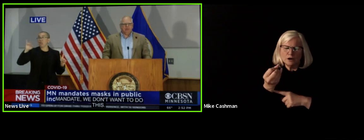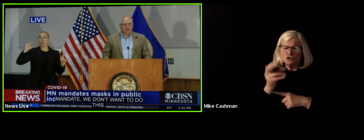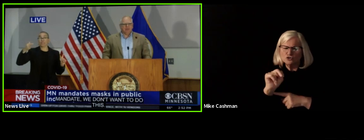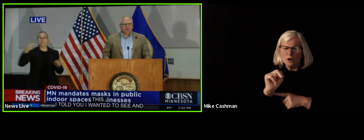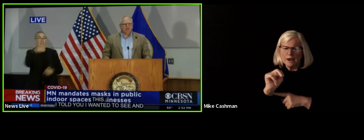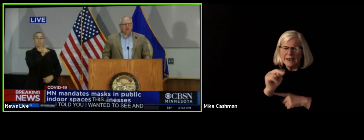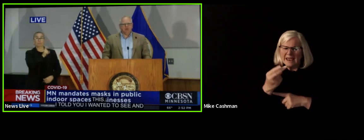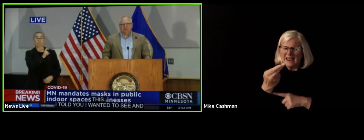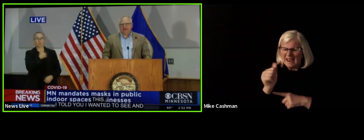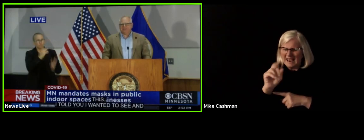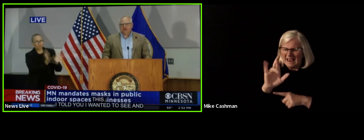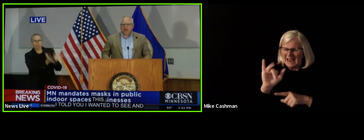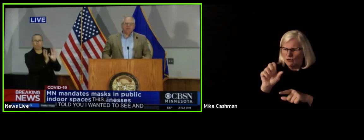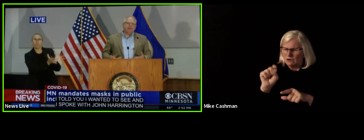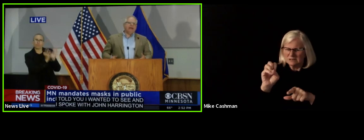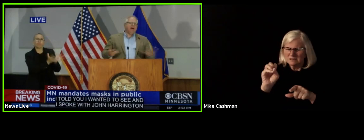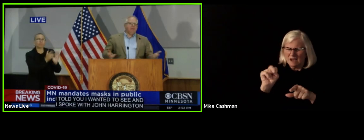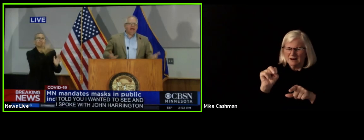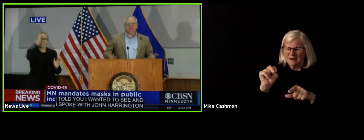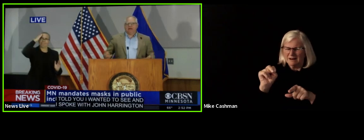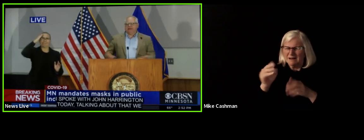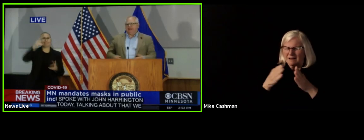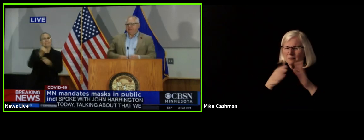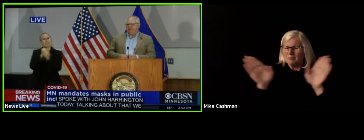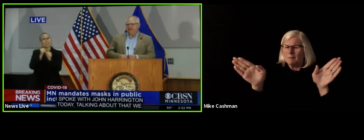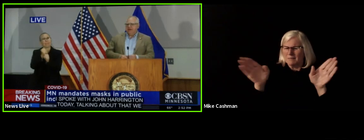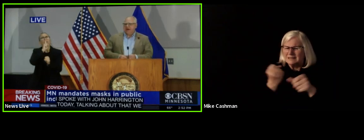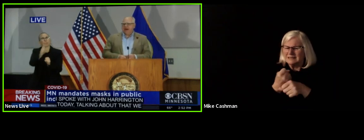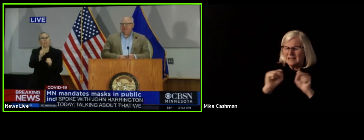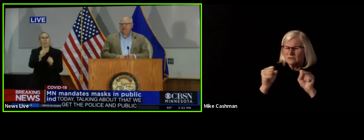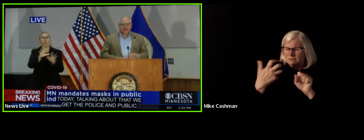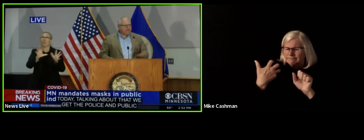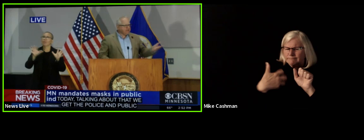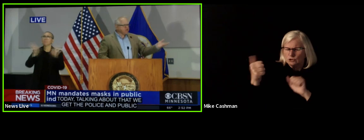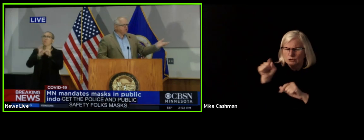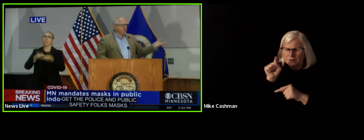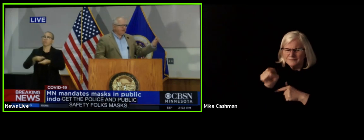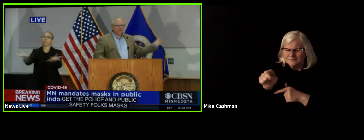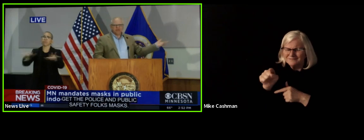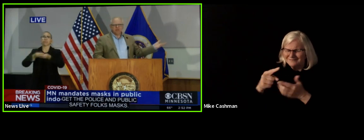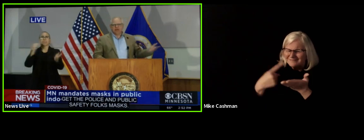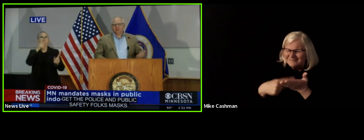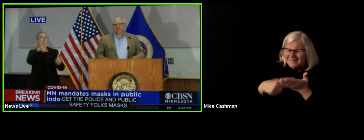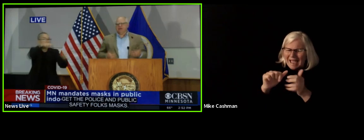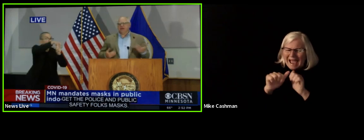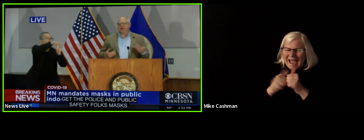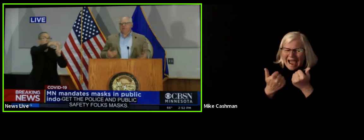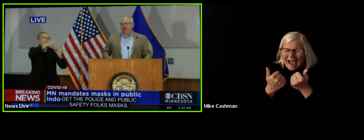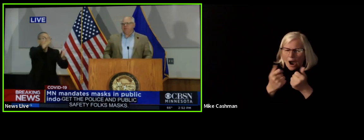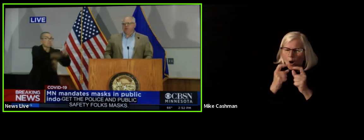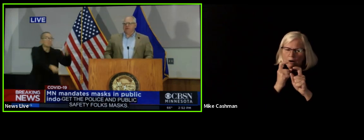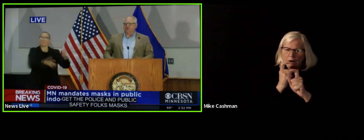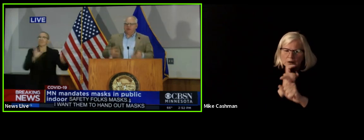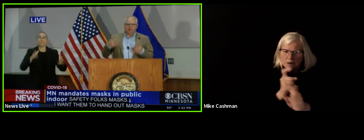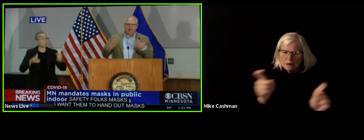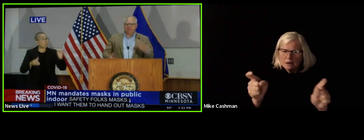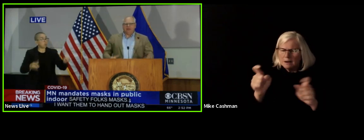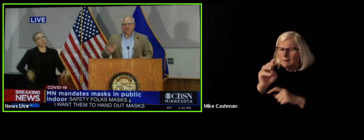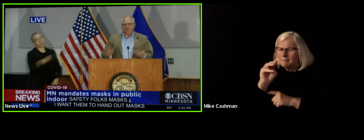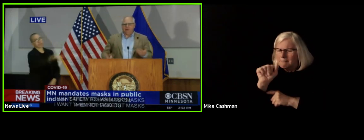and public safety folks masks. I want them handing out masks, not tickets. The idea is when you have a customer that comes in and you have a problem with it,